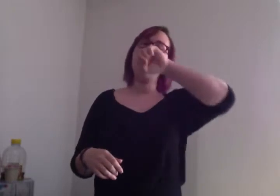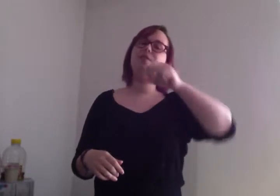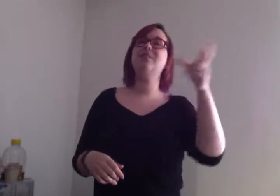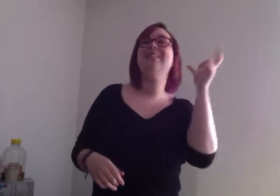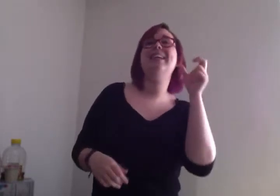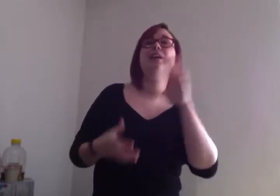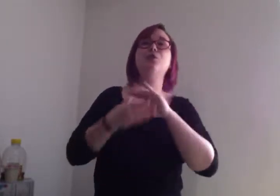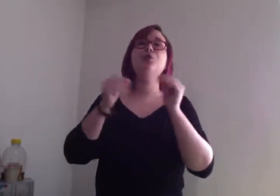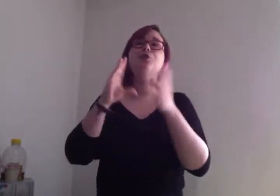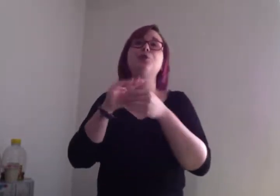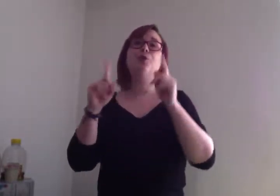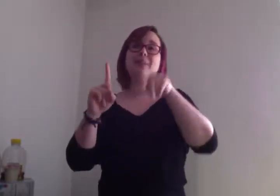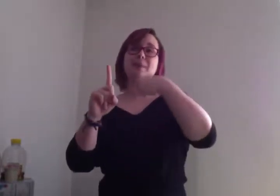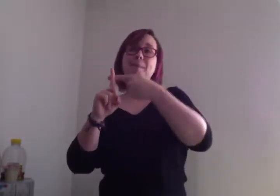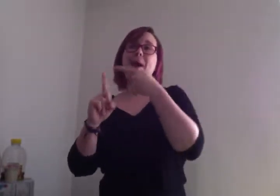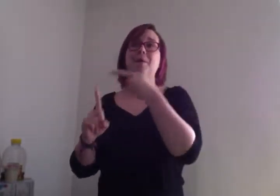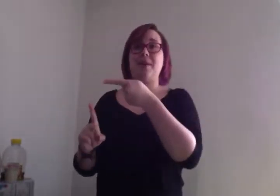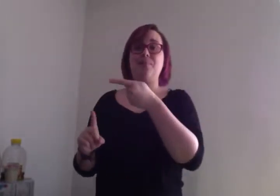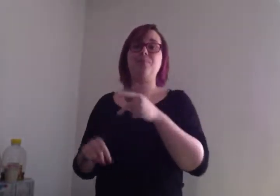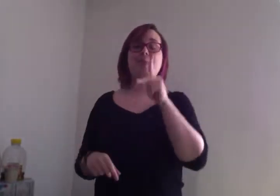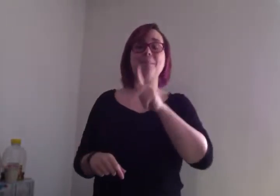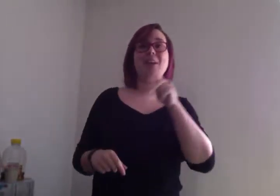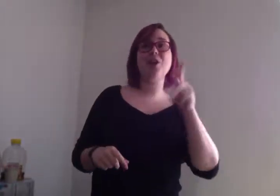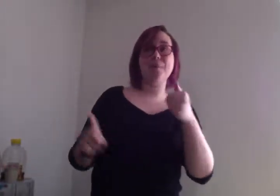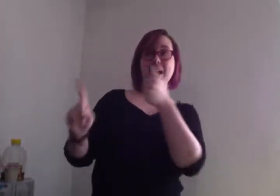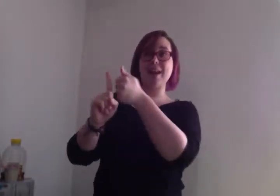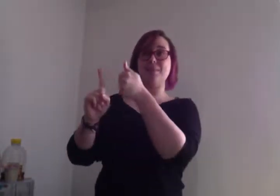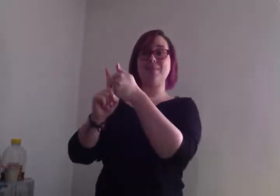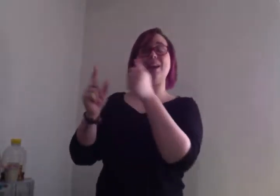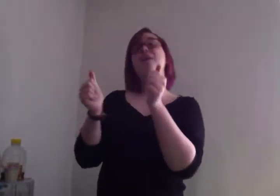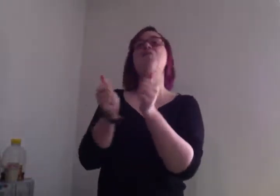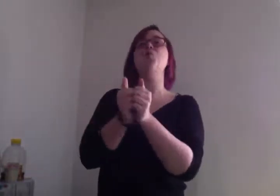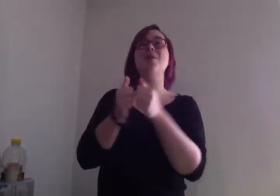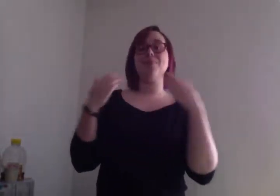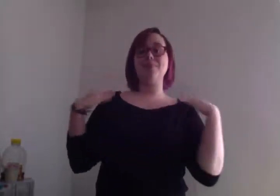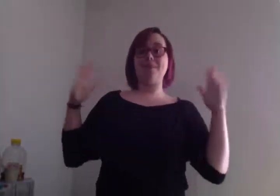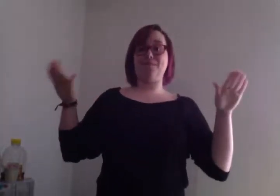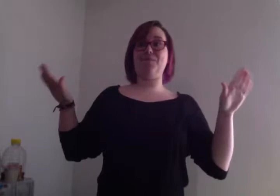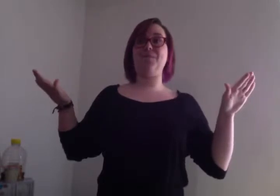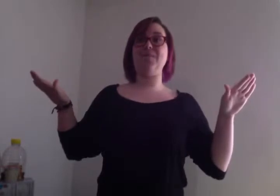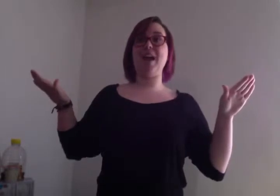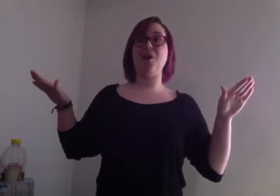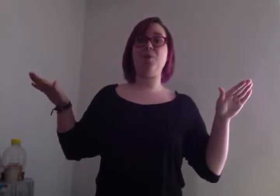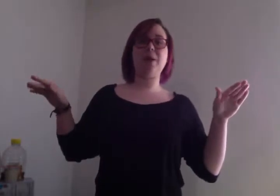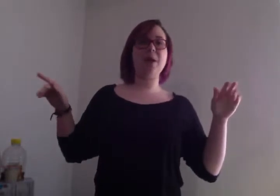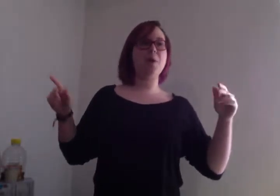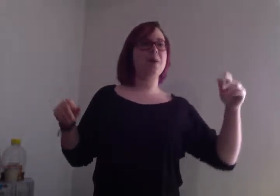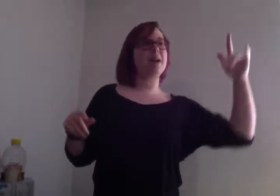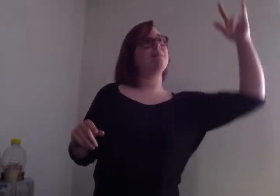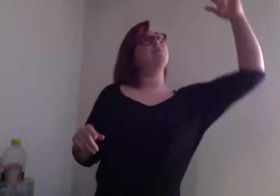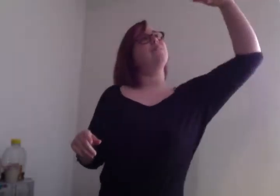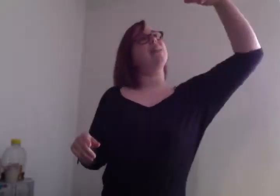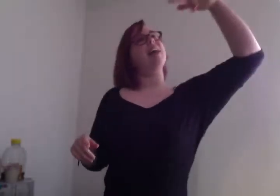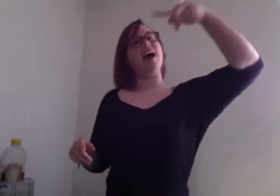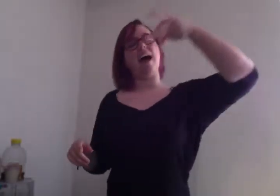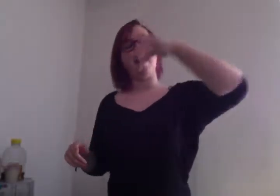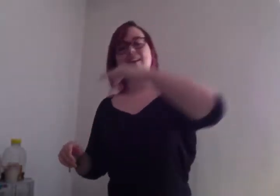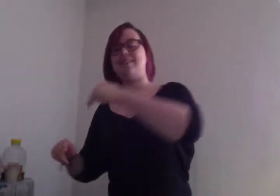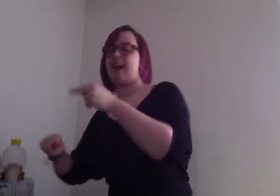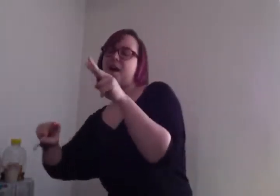come flying down and sit on the nursery windowsill to hear the stories. One night, Peter asked the